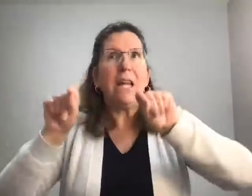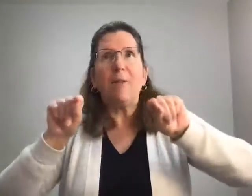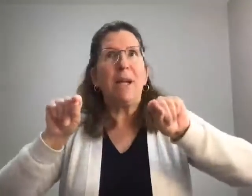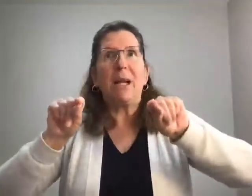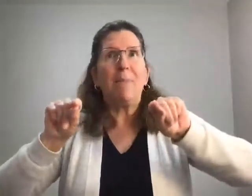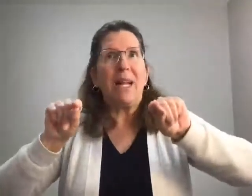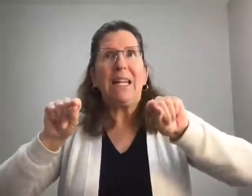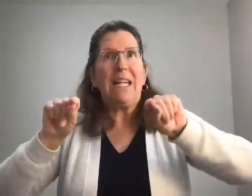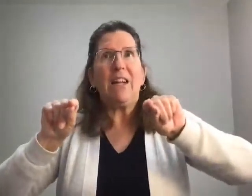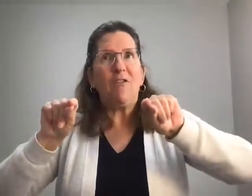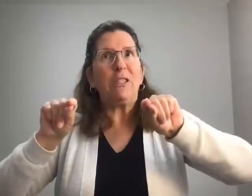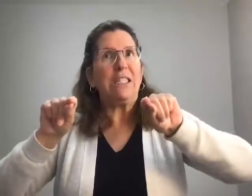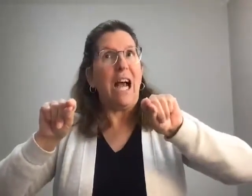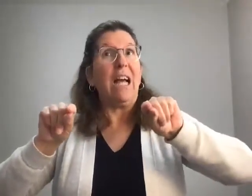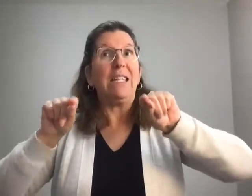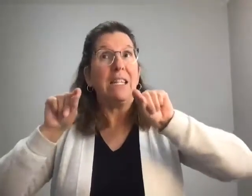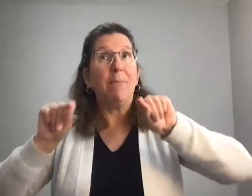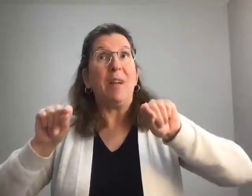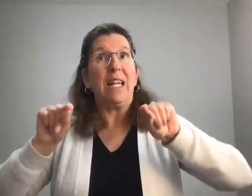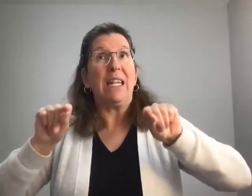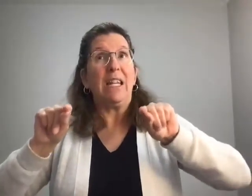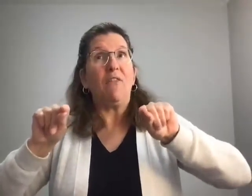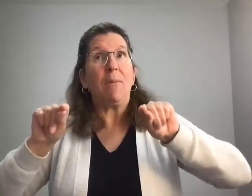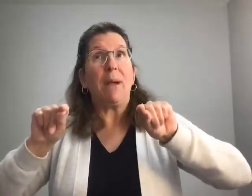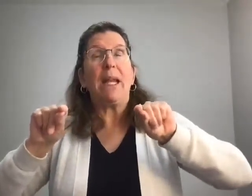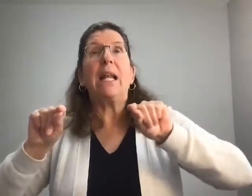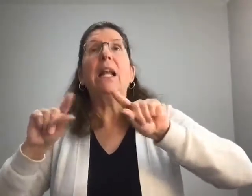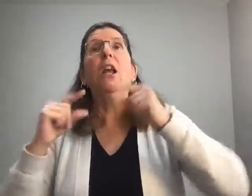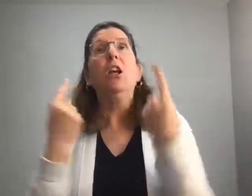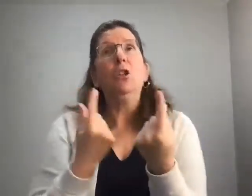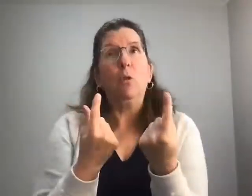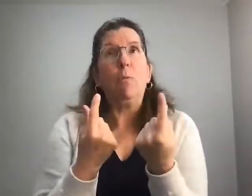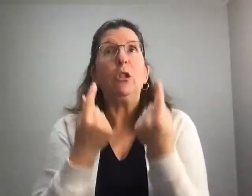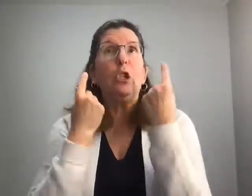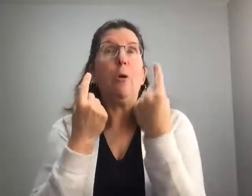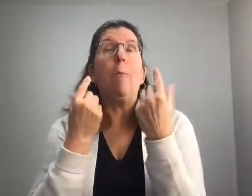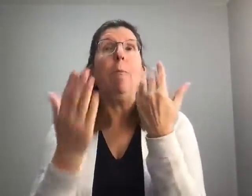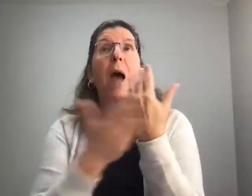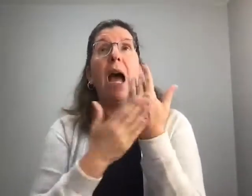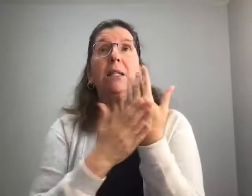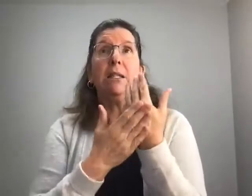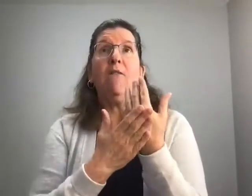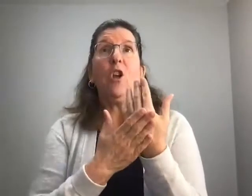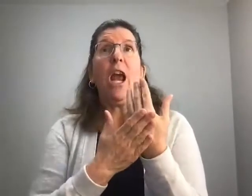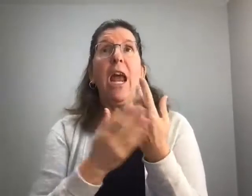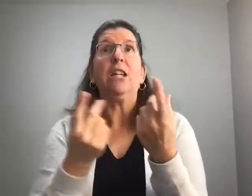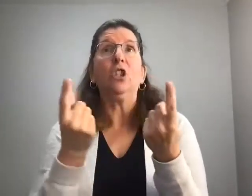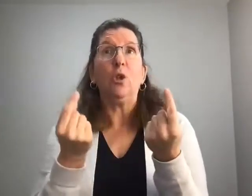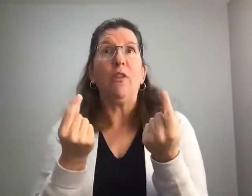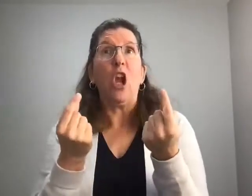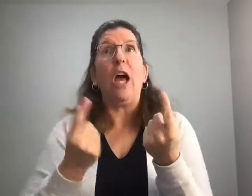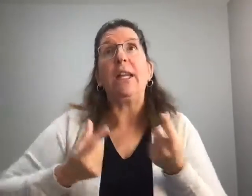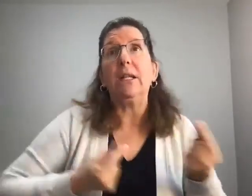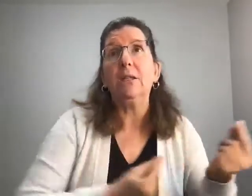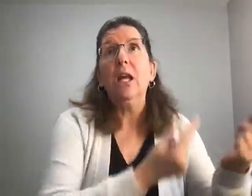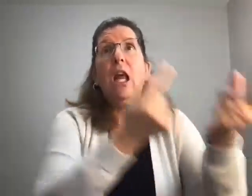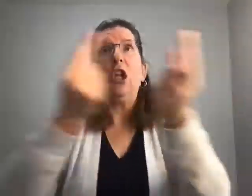be a completely different sign, completely different meaning. You put your backs of your hand to the audience and you're